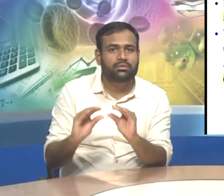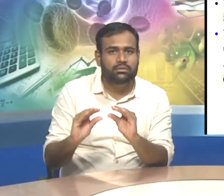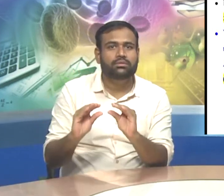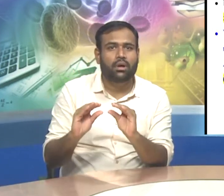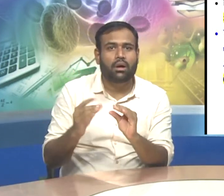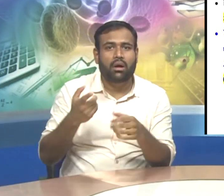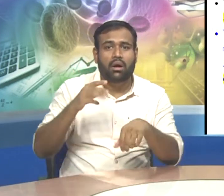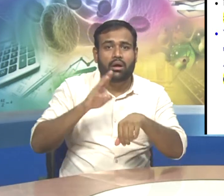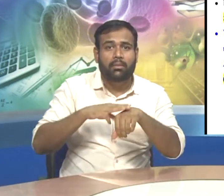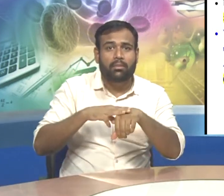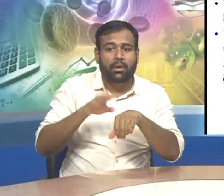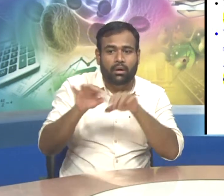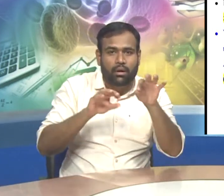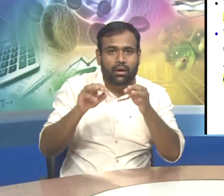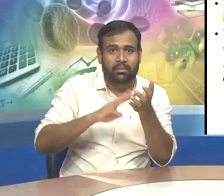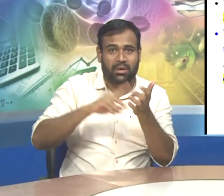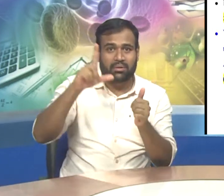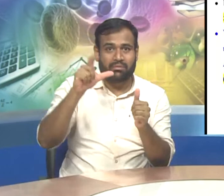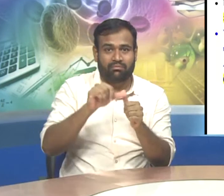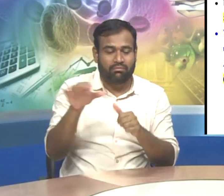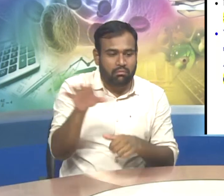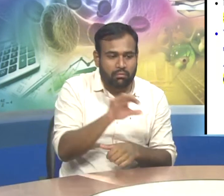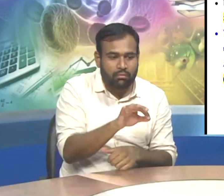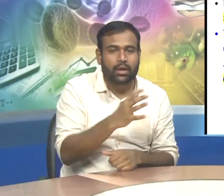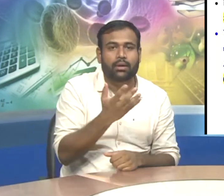has only 40 members in its assembly.